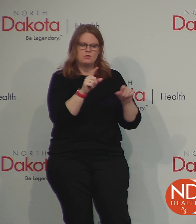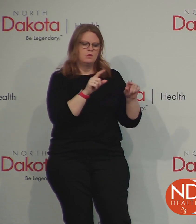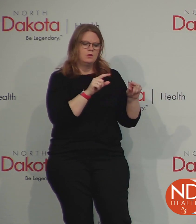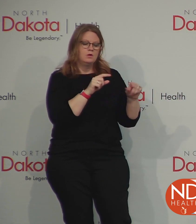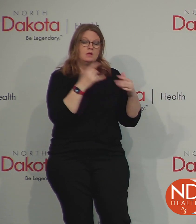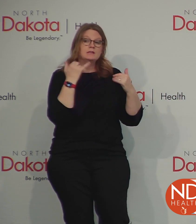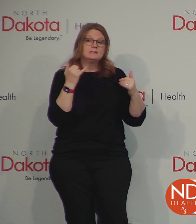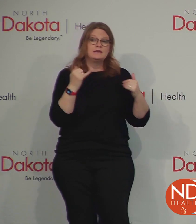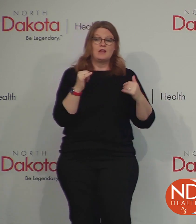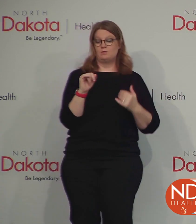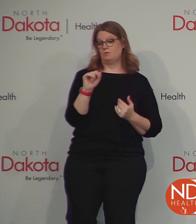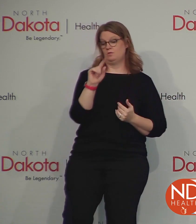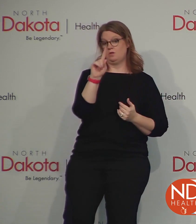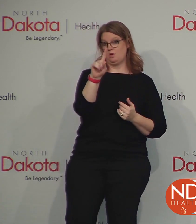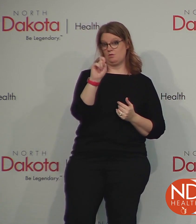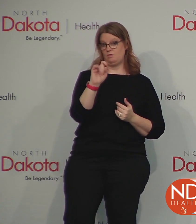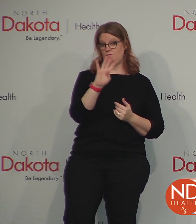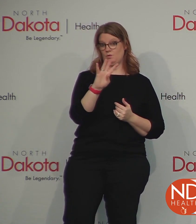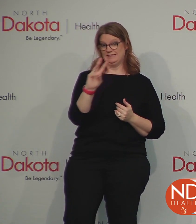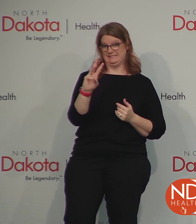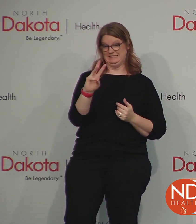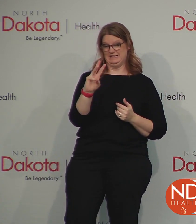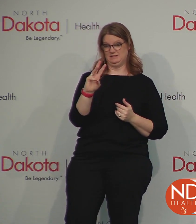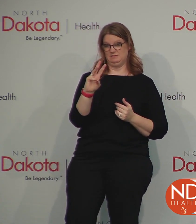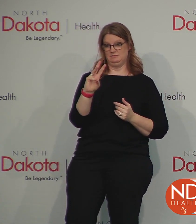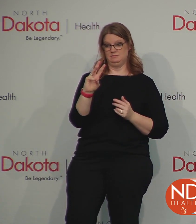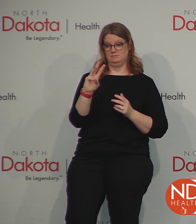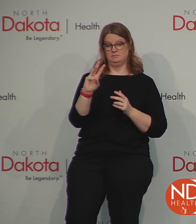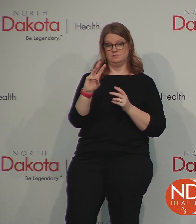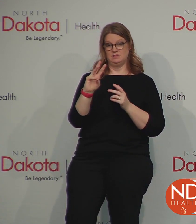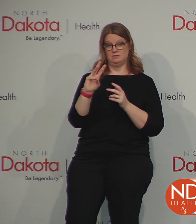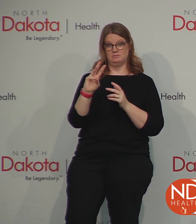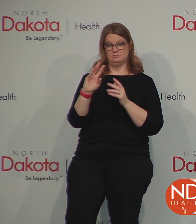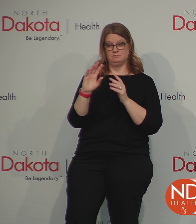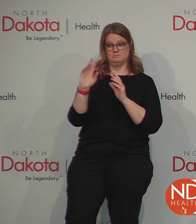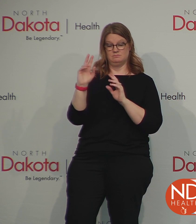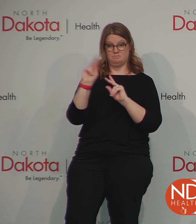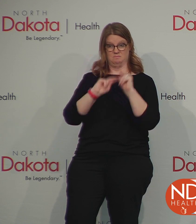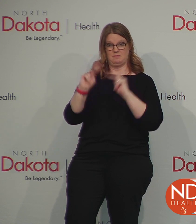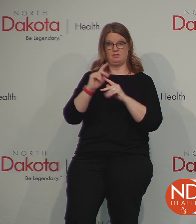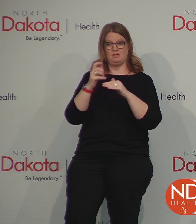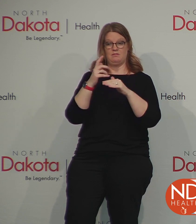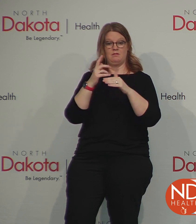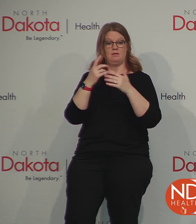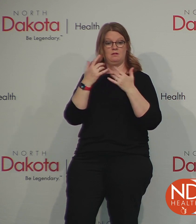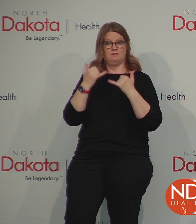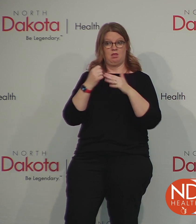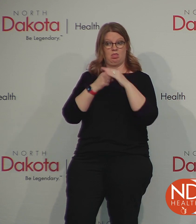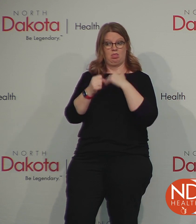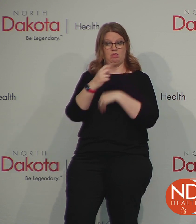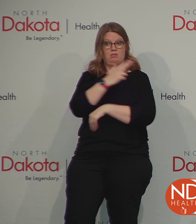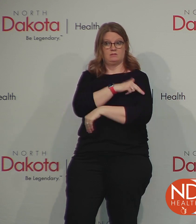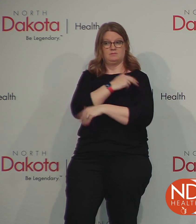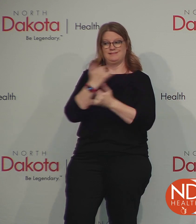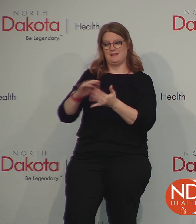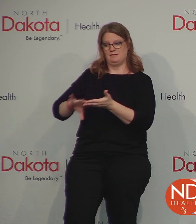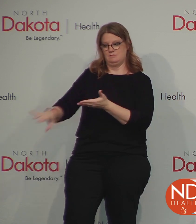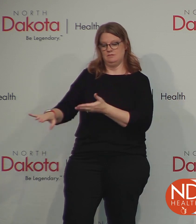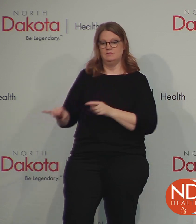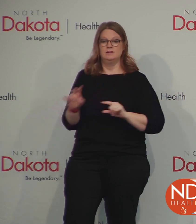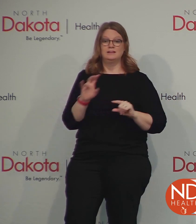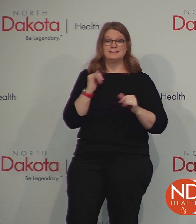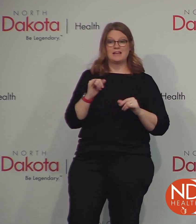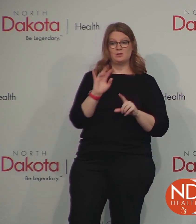Of the 146 hospitalizations whose status was changed from current to discharged, 74 had